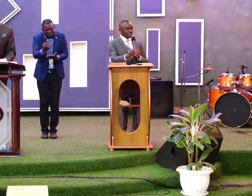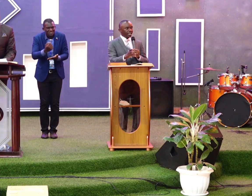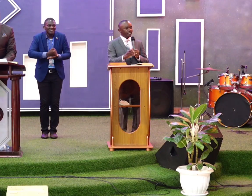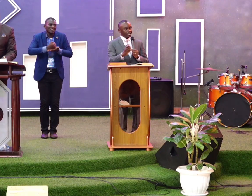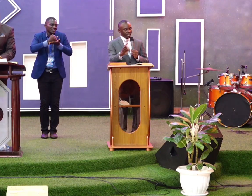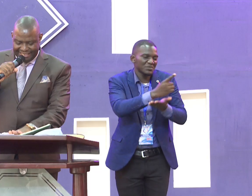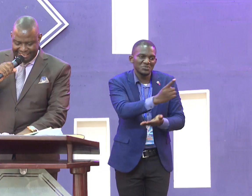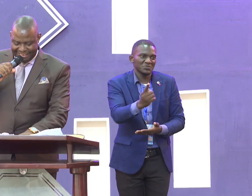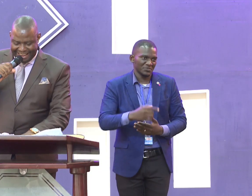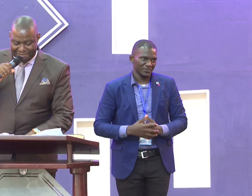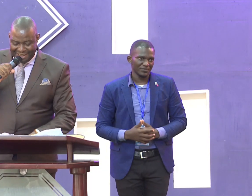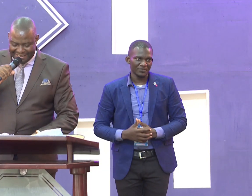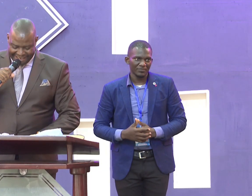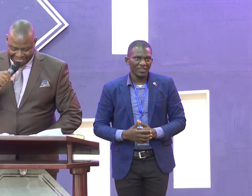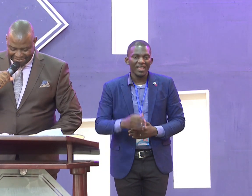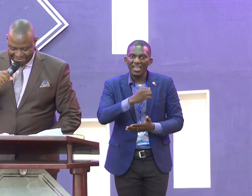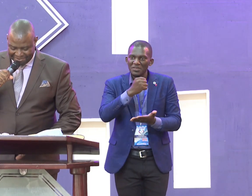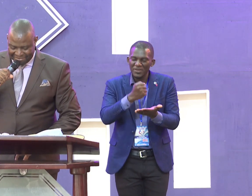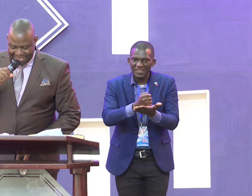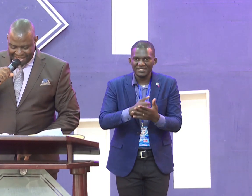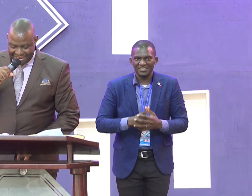in that line and then helps